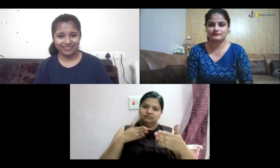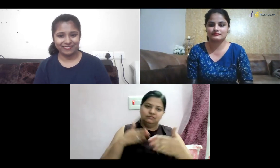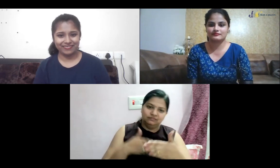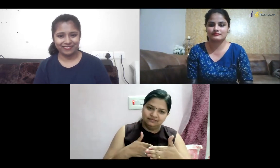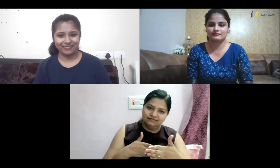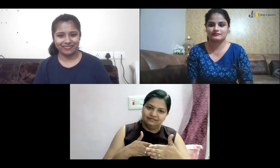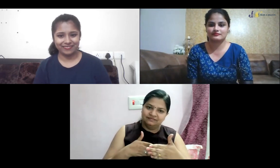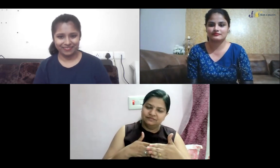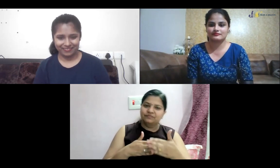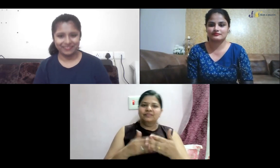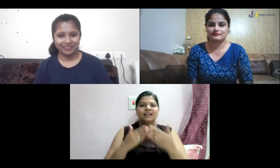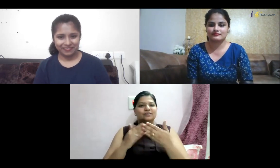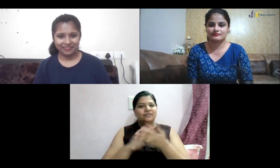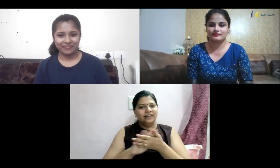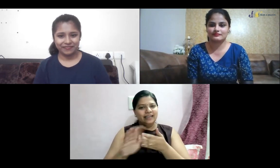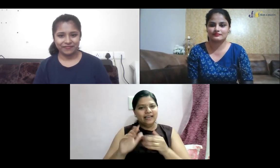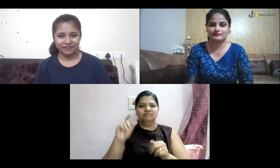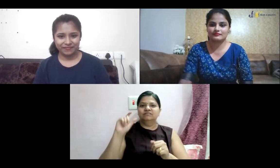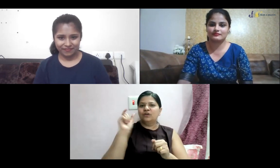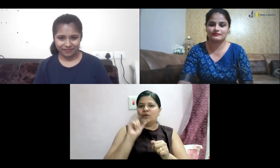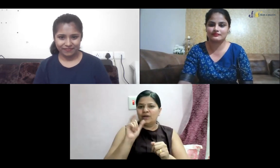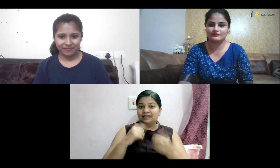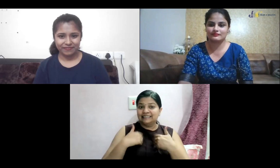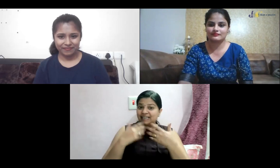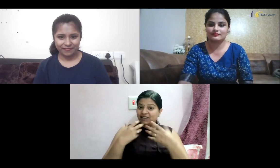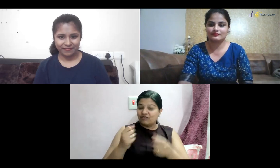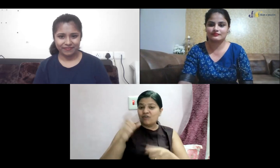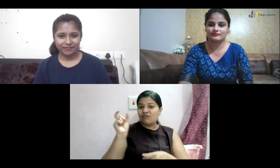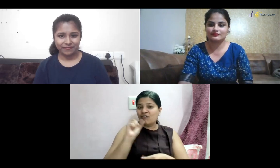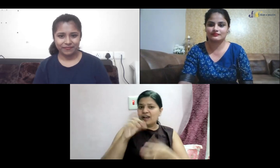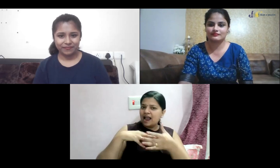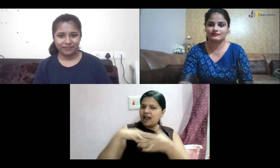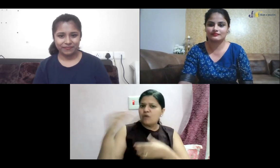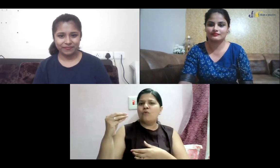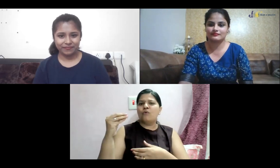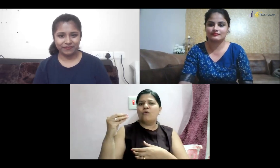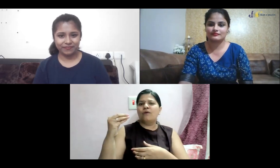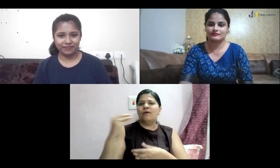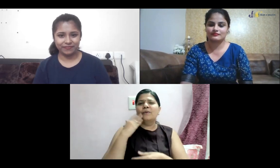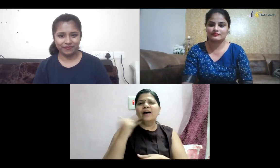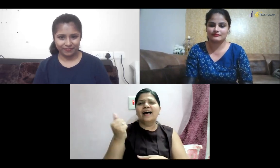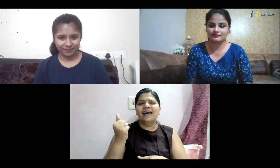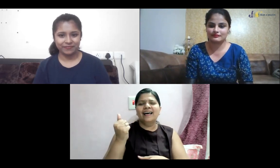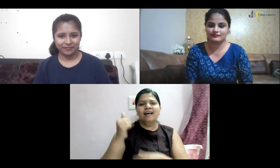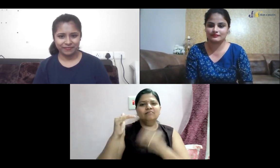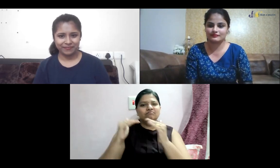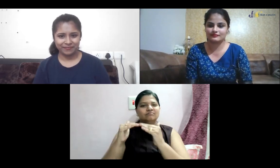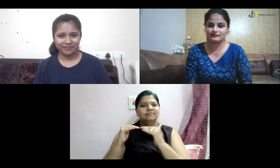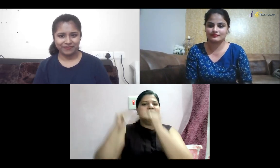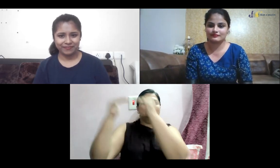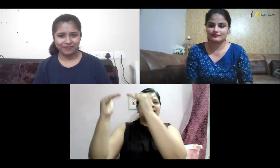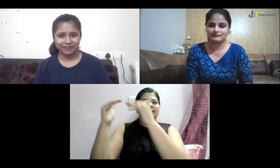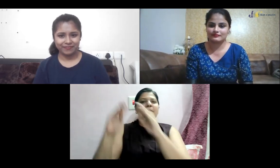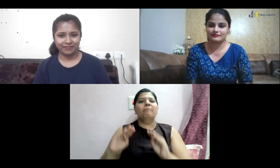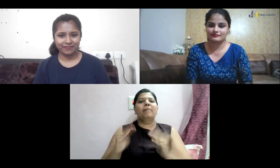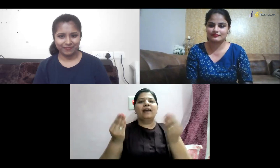they can just easily mock me, and they aren't respectful towards me. So in my college time, I